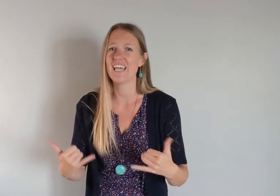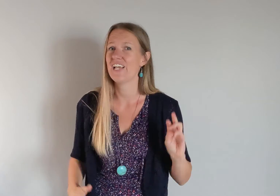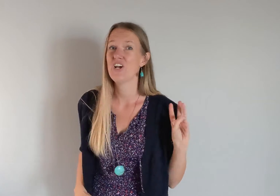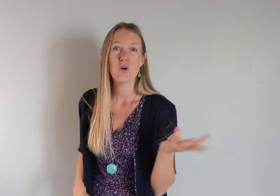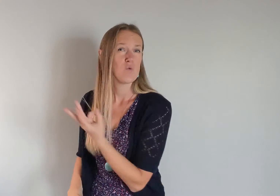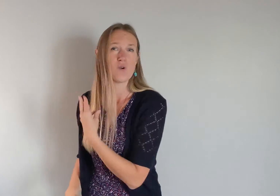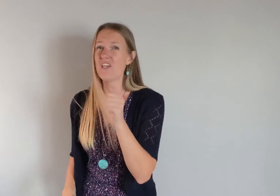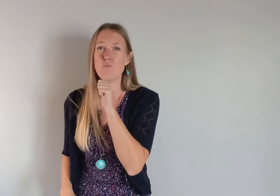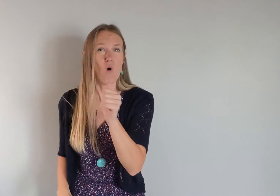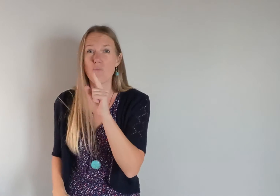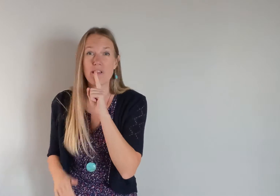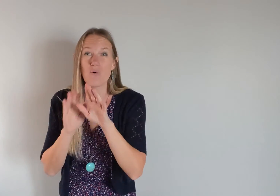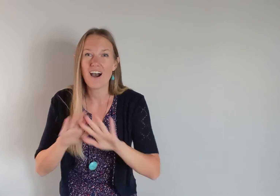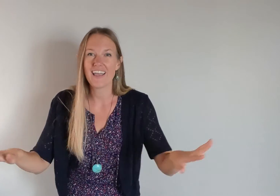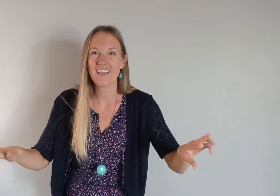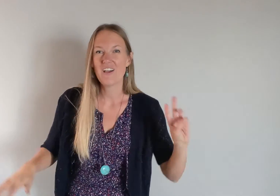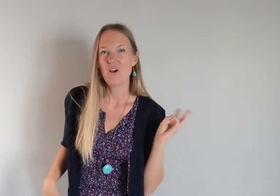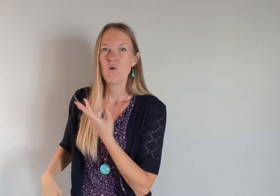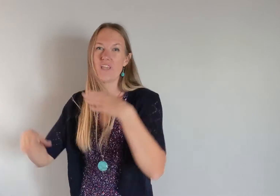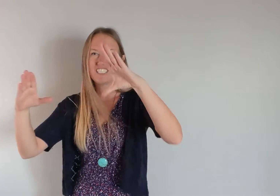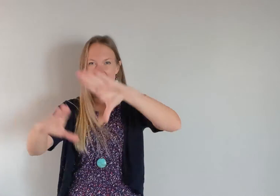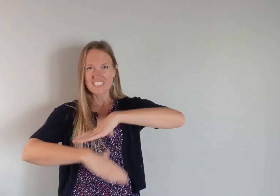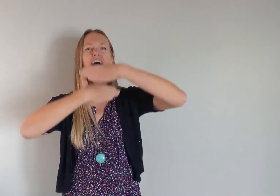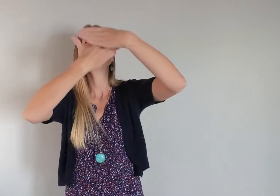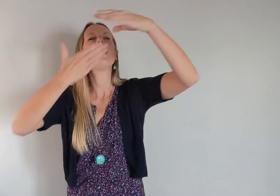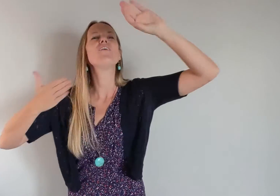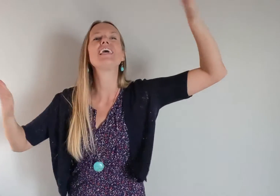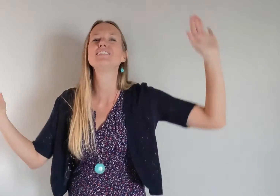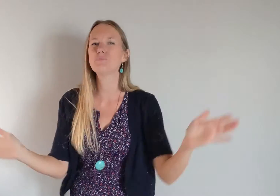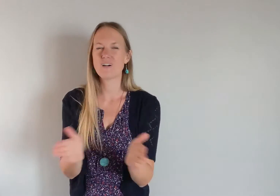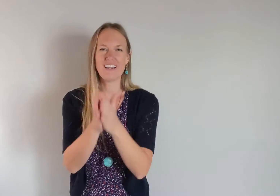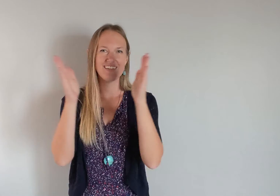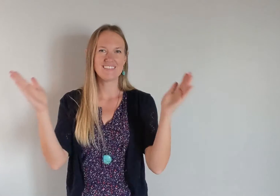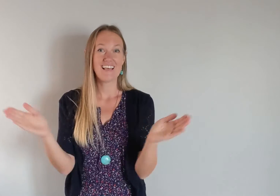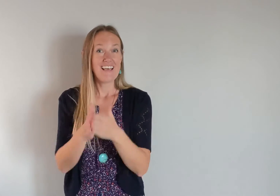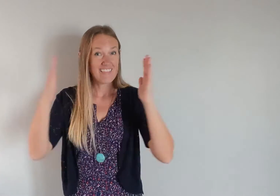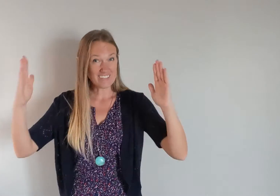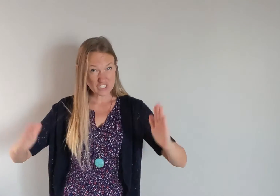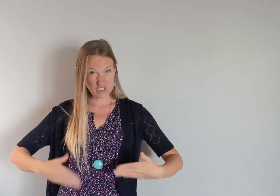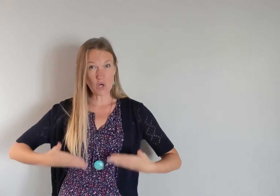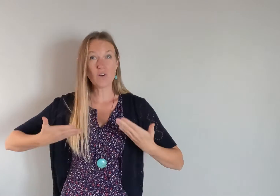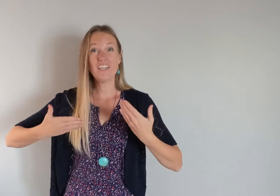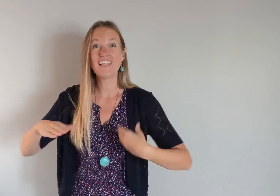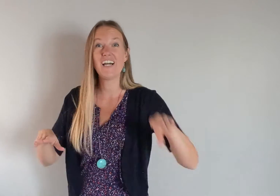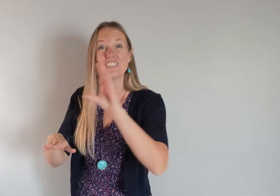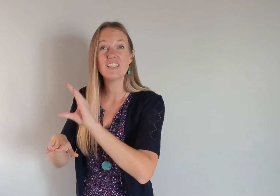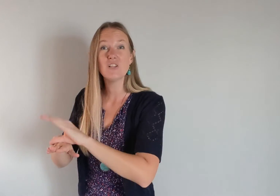today. We won't be quiet. We shout out his praise. There's joy in the house of the